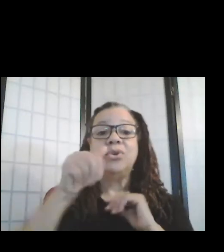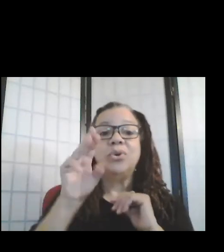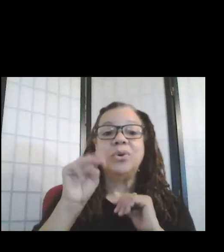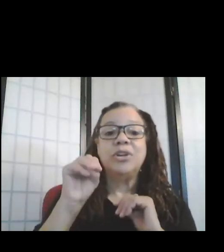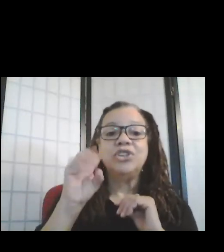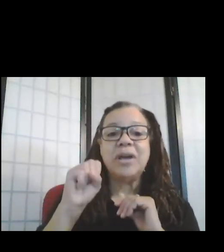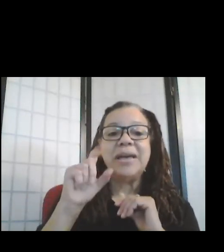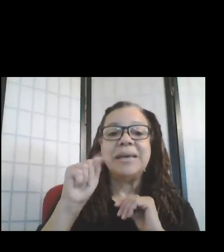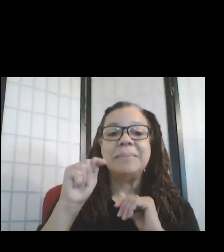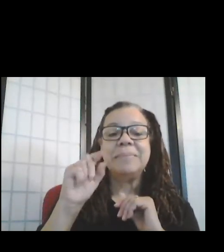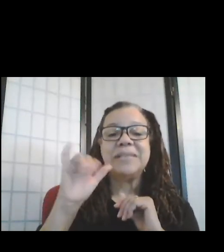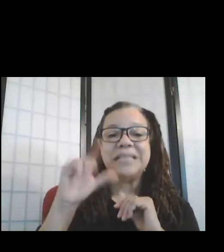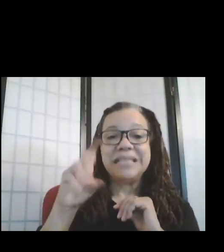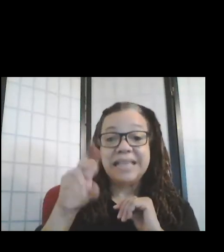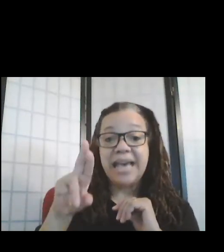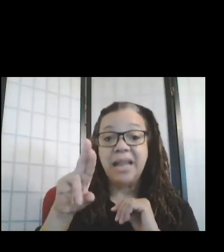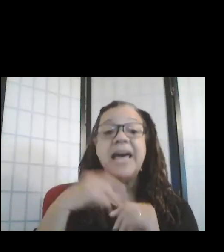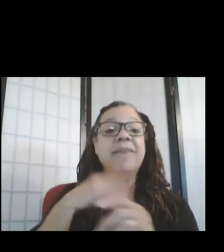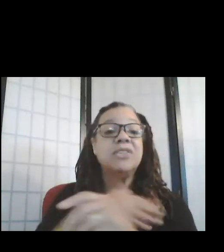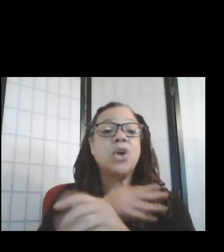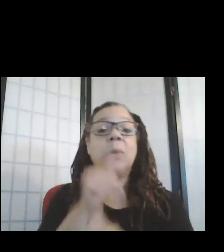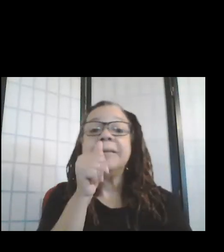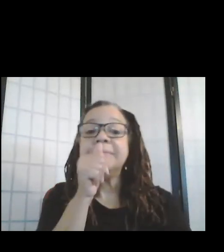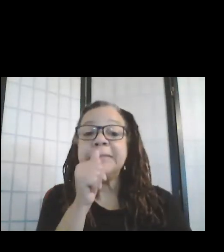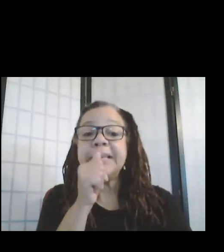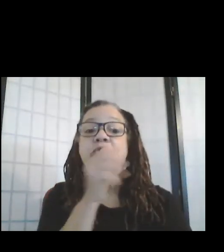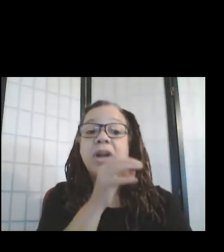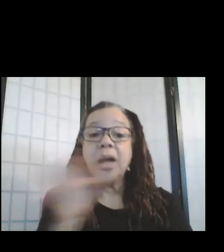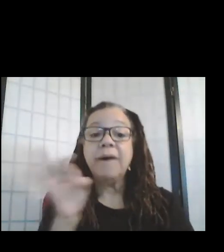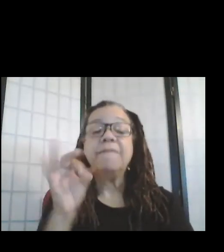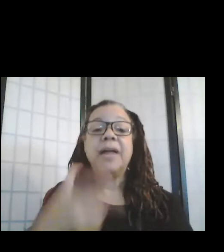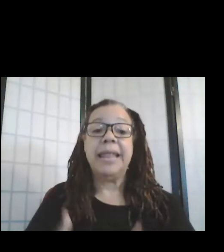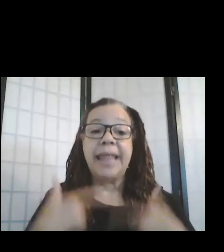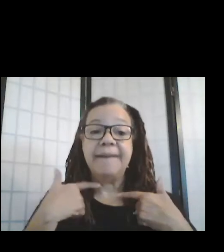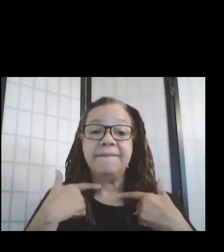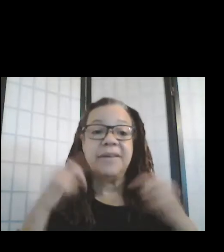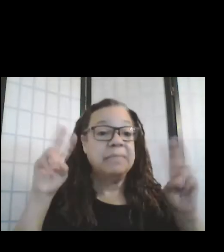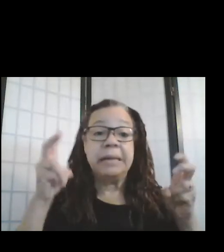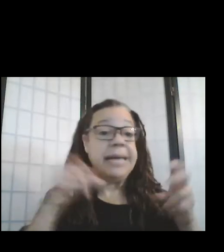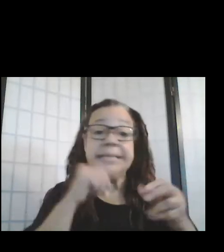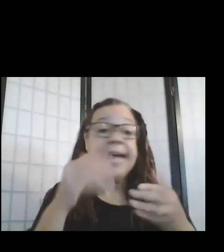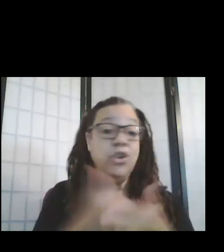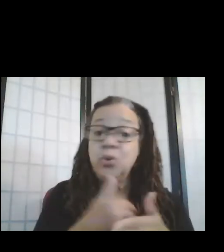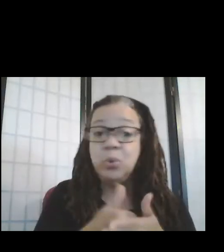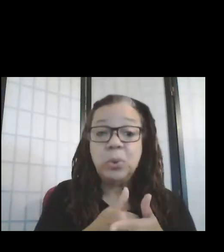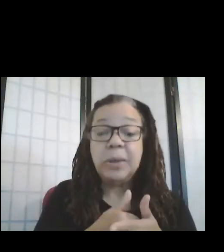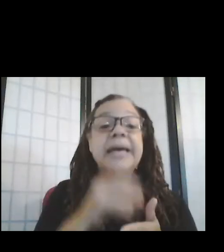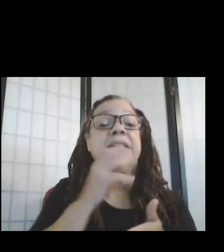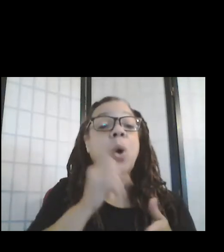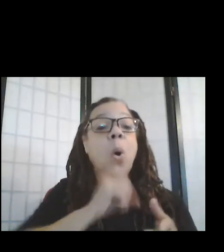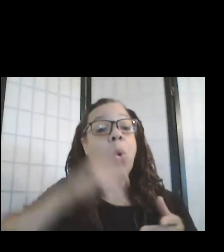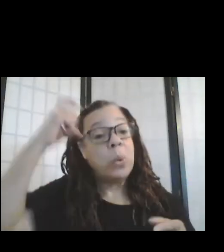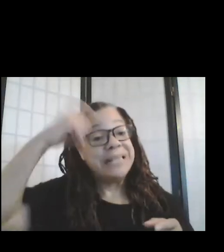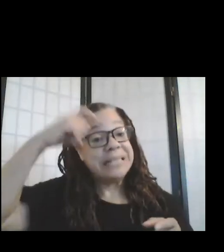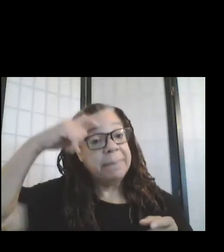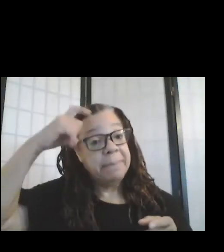called Secret of Life. And the secret of life is not new to him. I think it's ancient wisdom, is